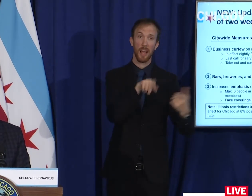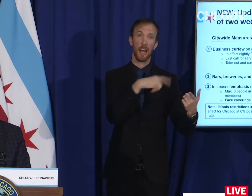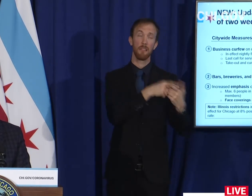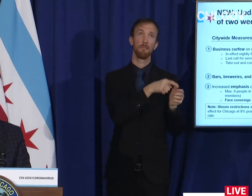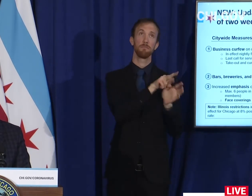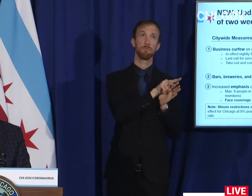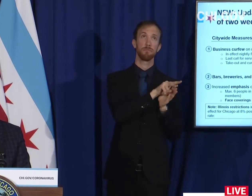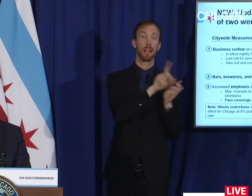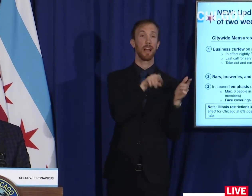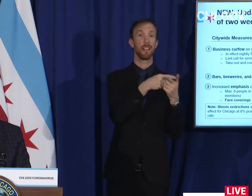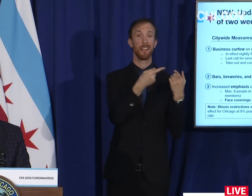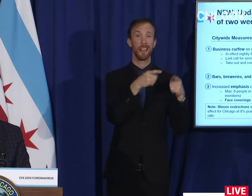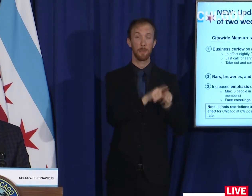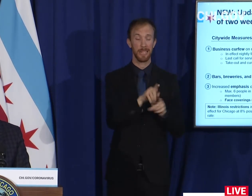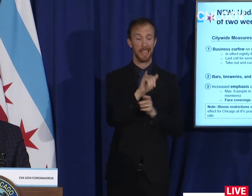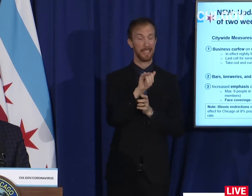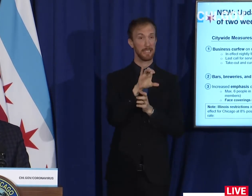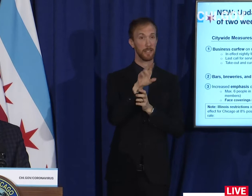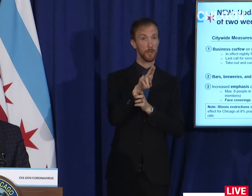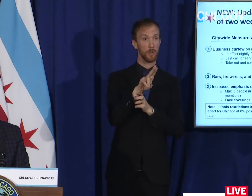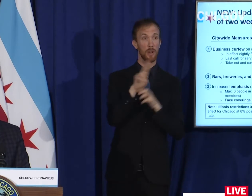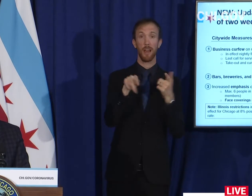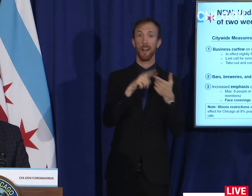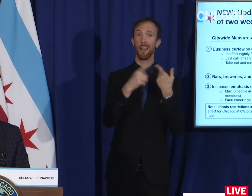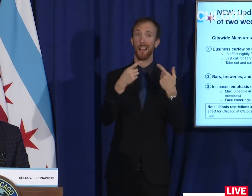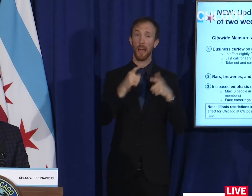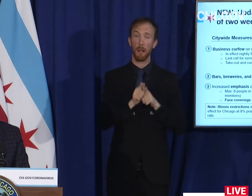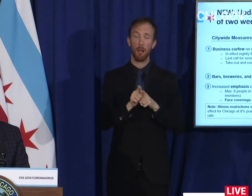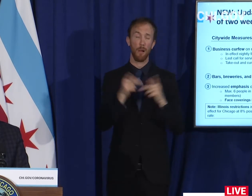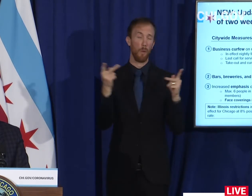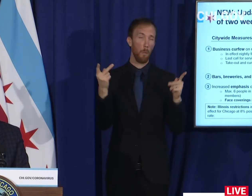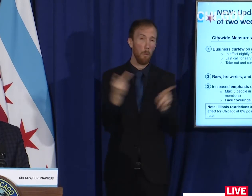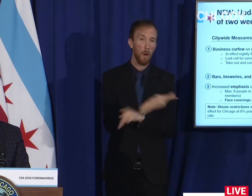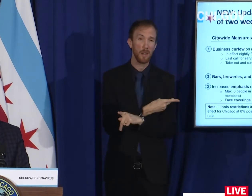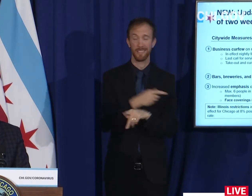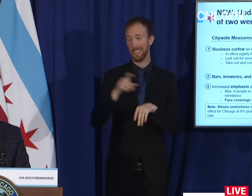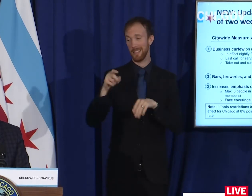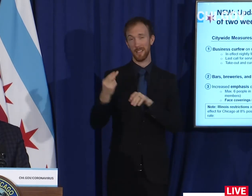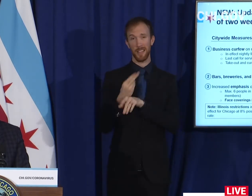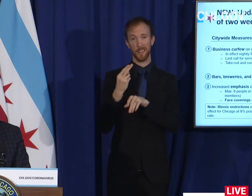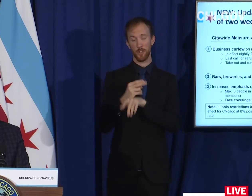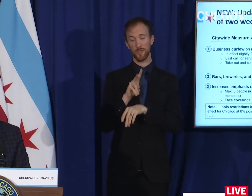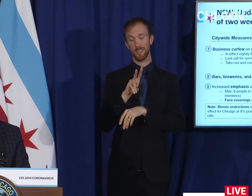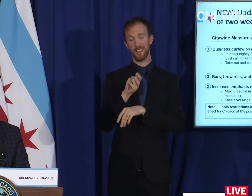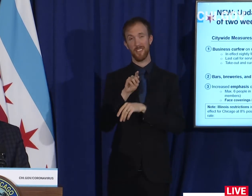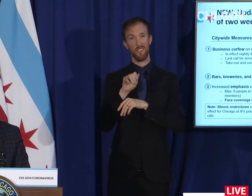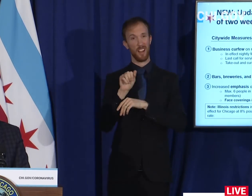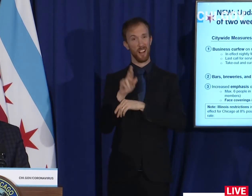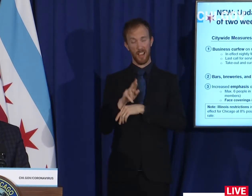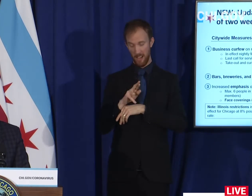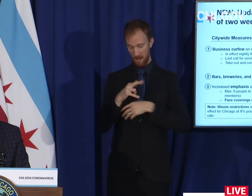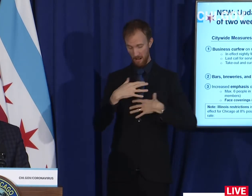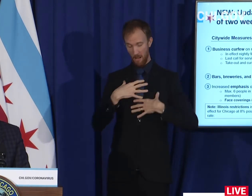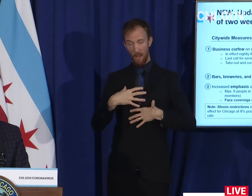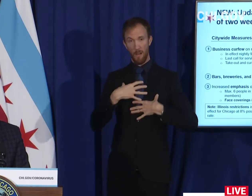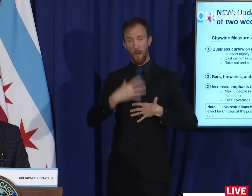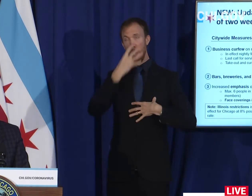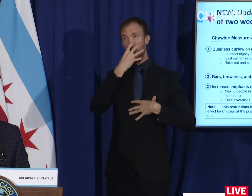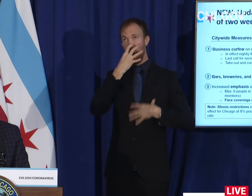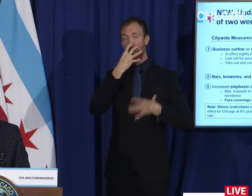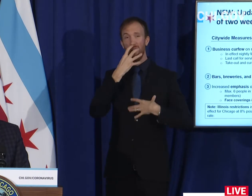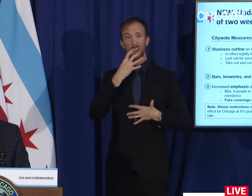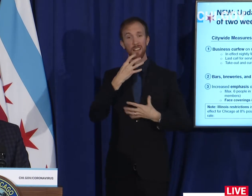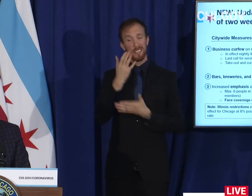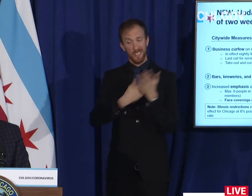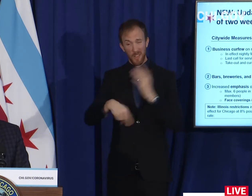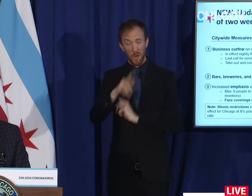ventilators. And what that means is that there are going to be a certain percentage of those folks who die. Our death rate